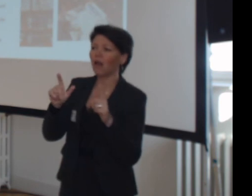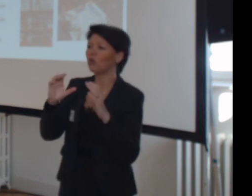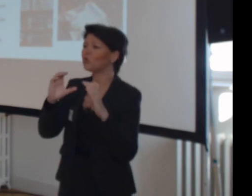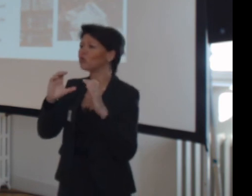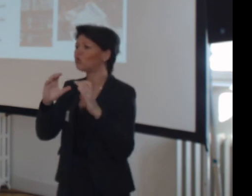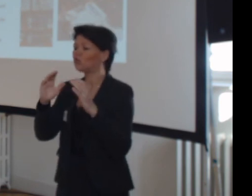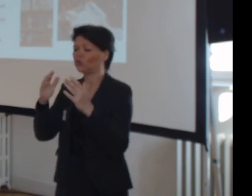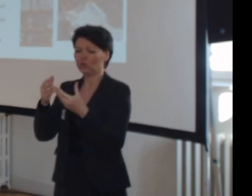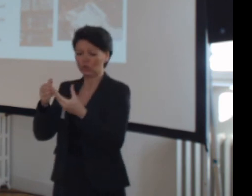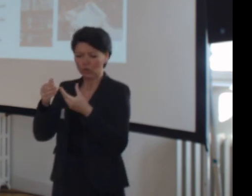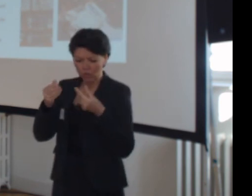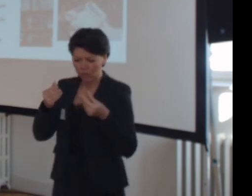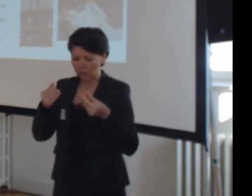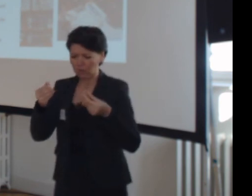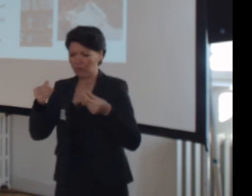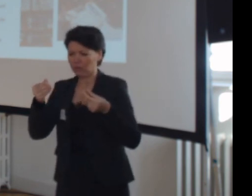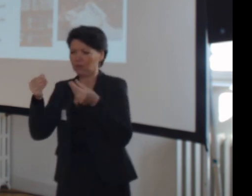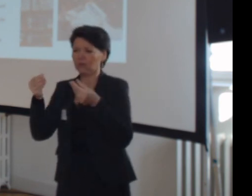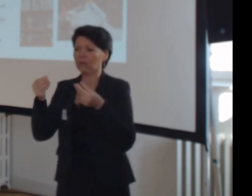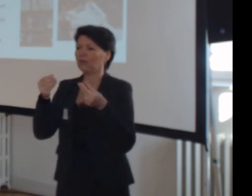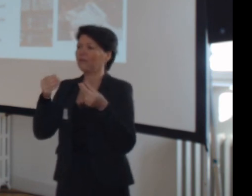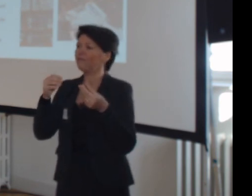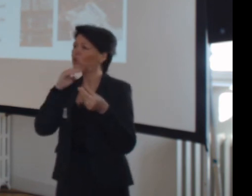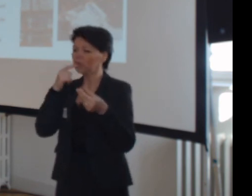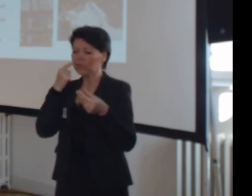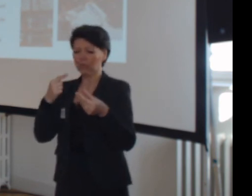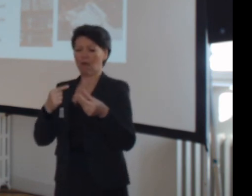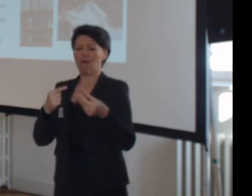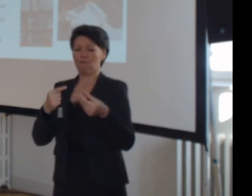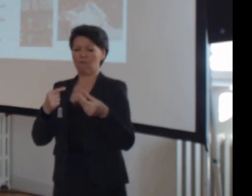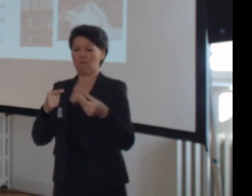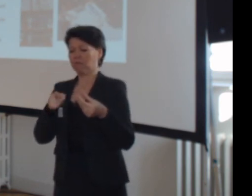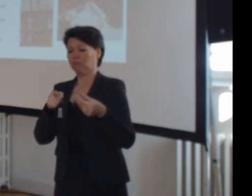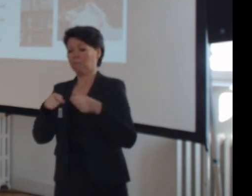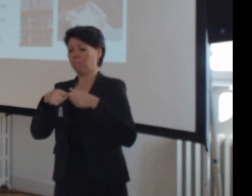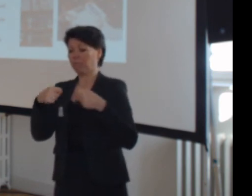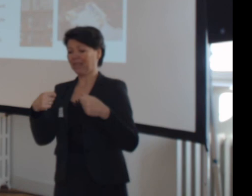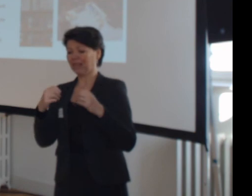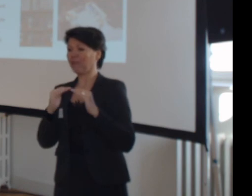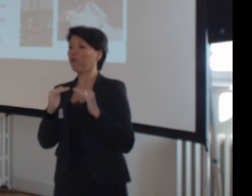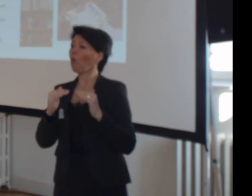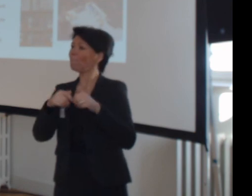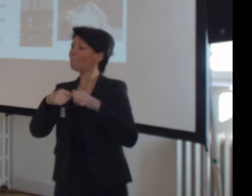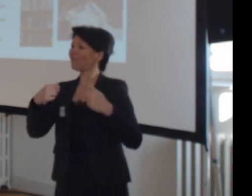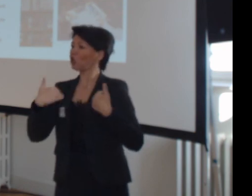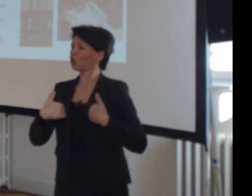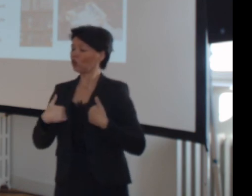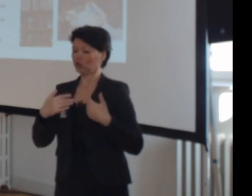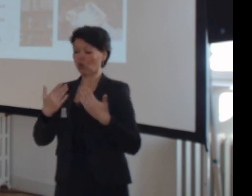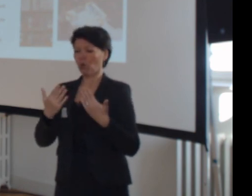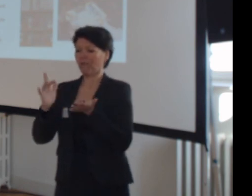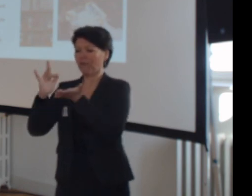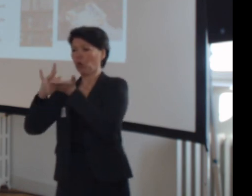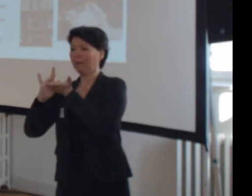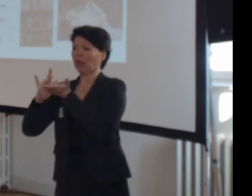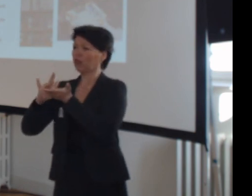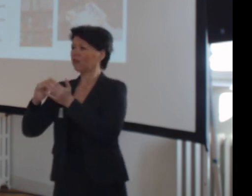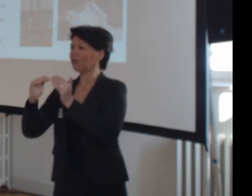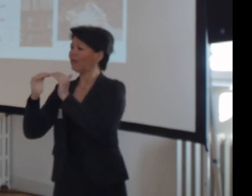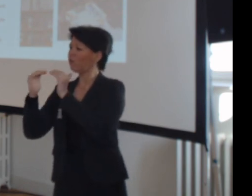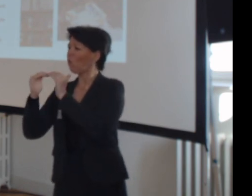have in hand is rather a beginner's level or an intermediate level,